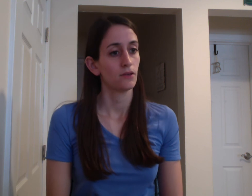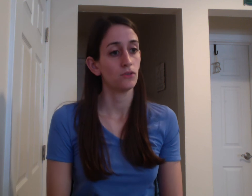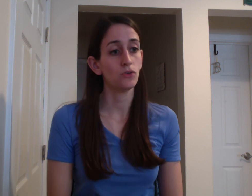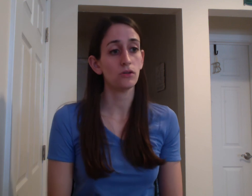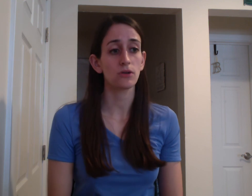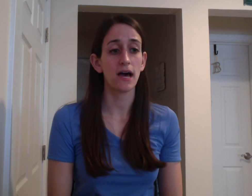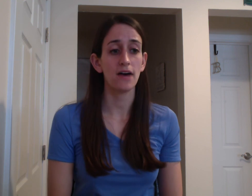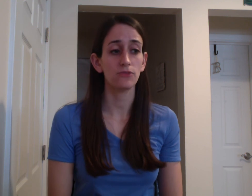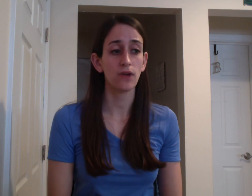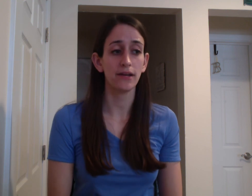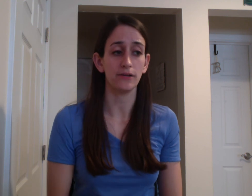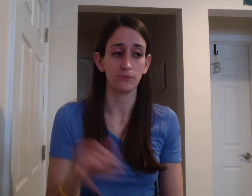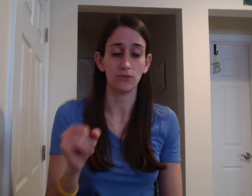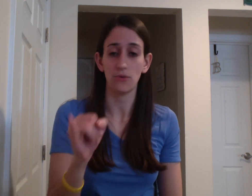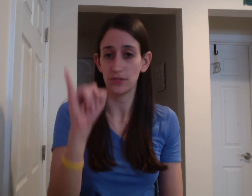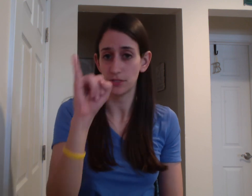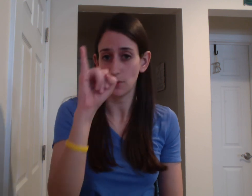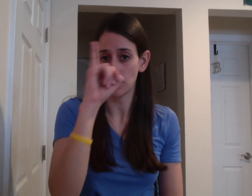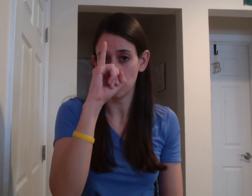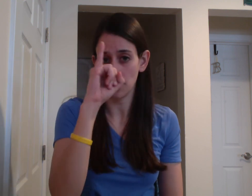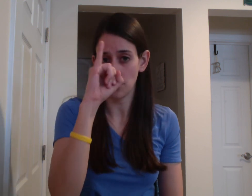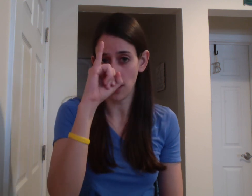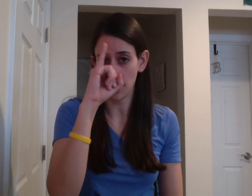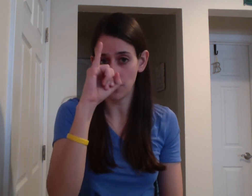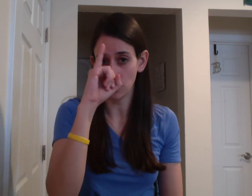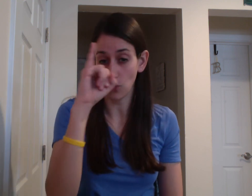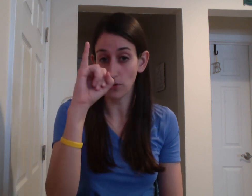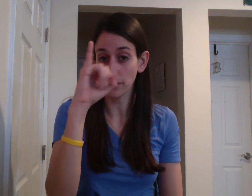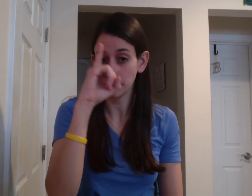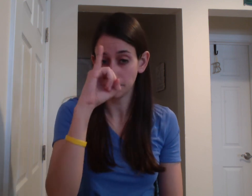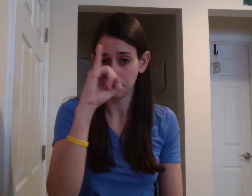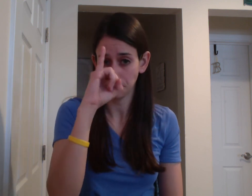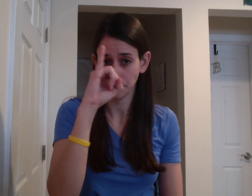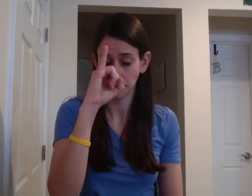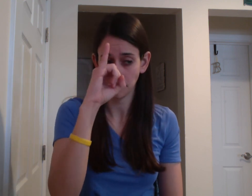You also have a rhino. So this is going to be the rhino's horn.